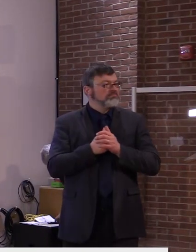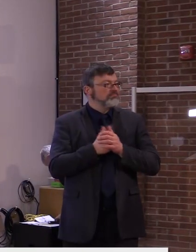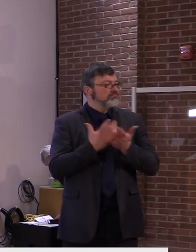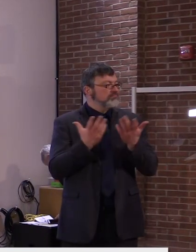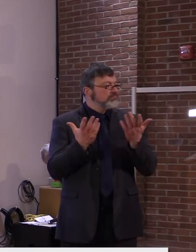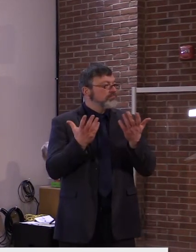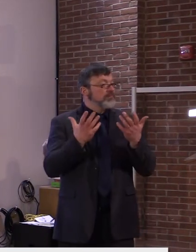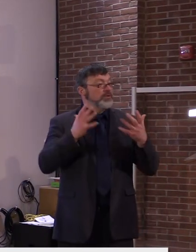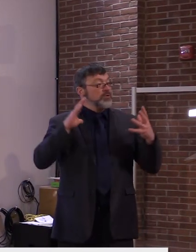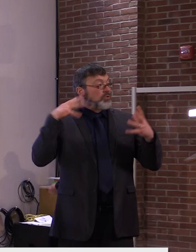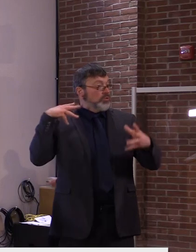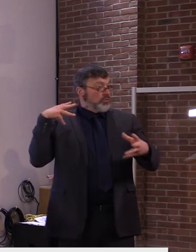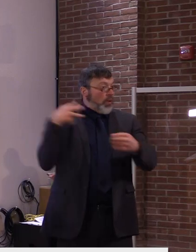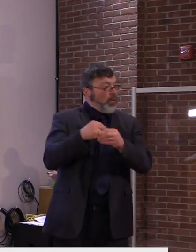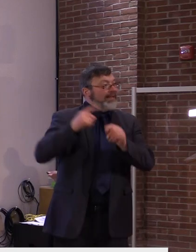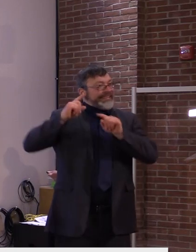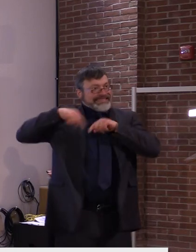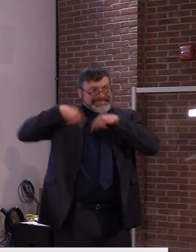at